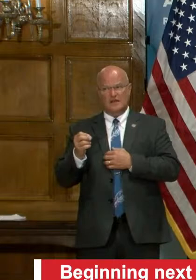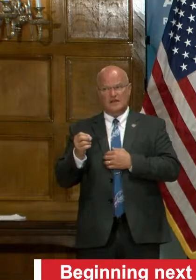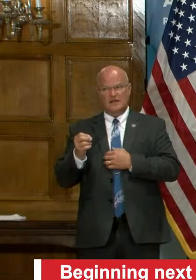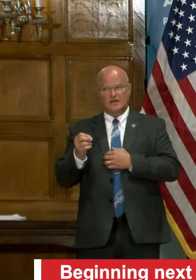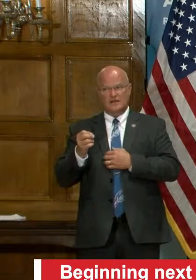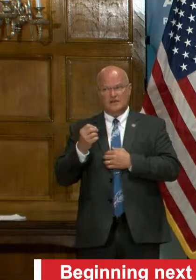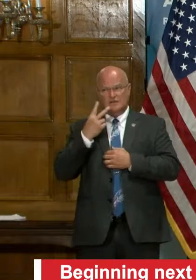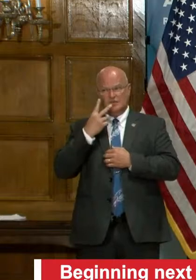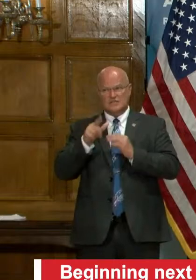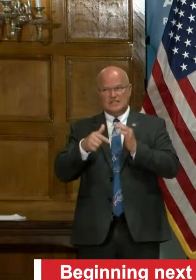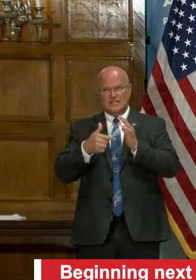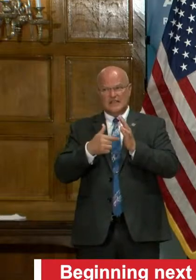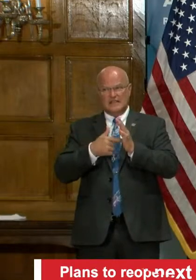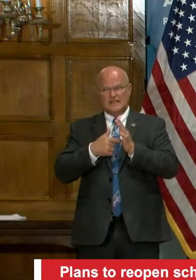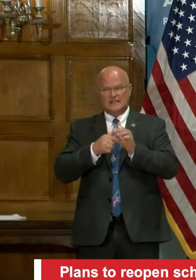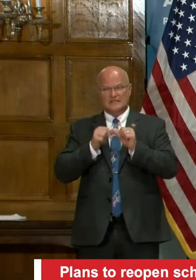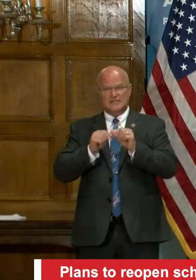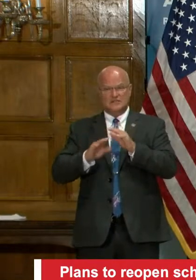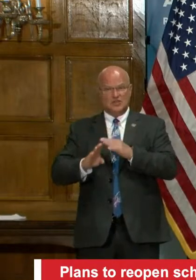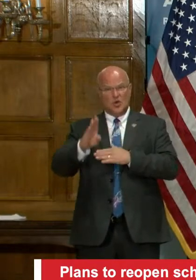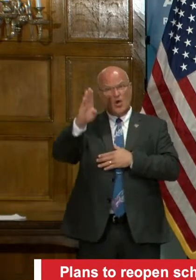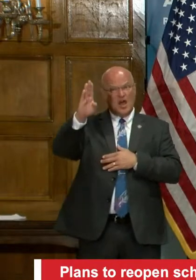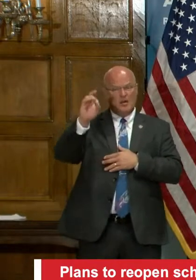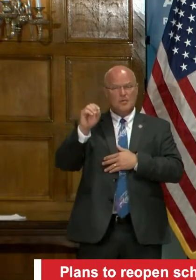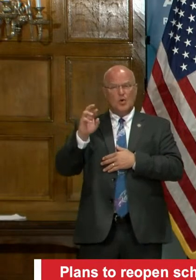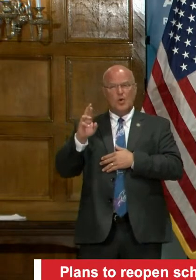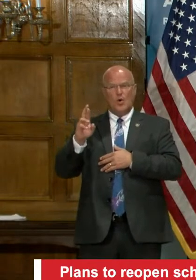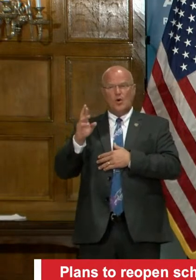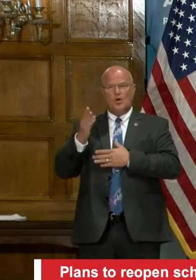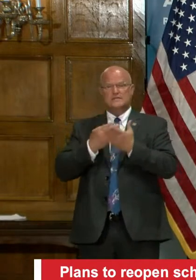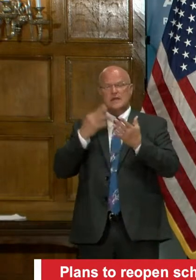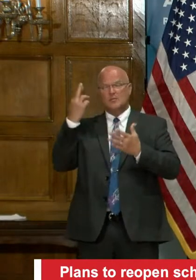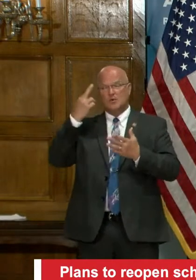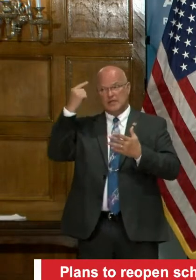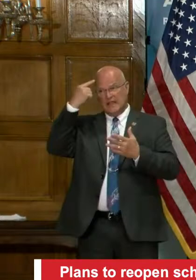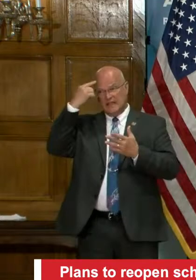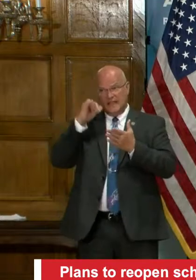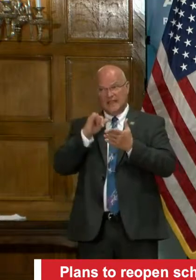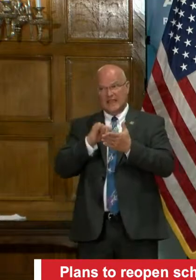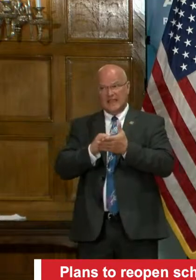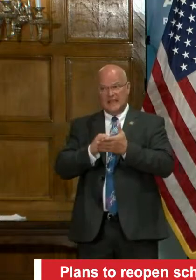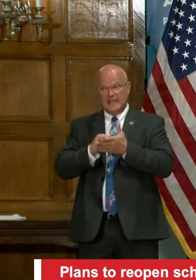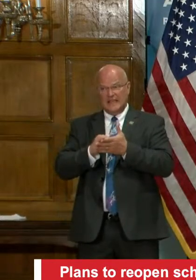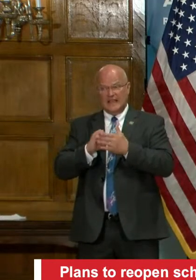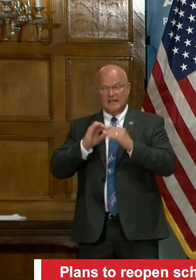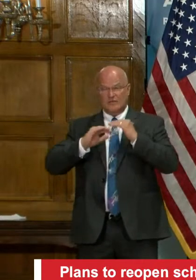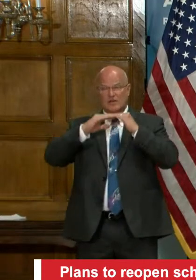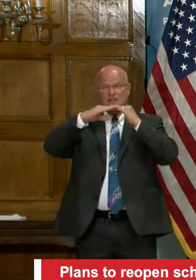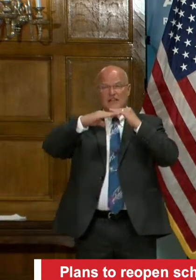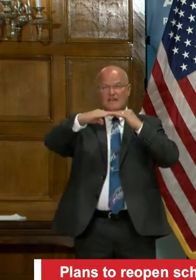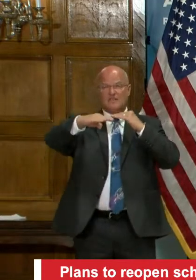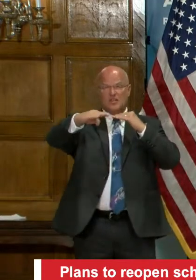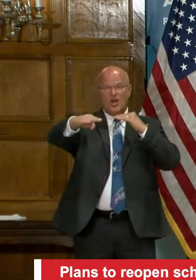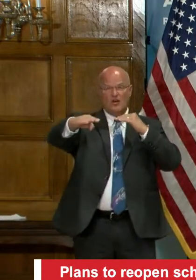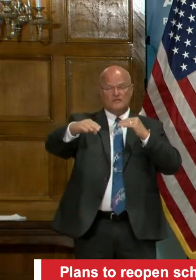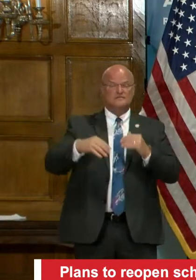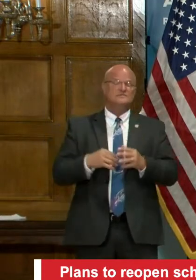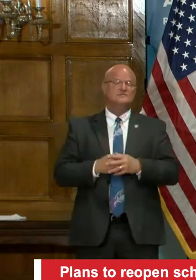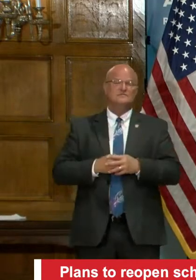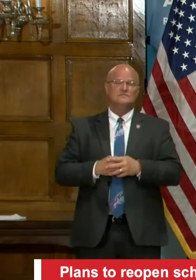do you see this just continuing to go up, or is there some reason to think that it's going to level off or get under control?